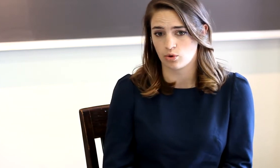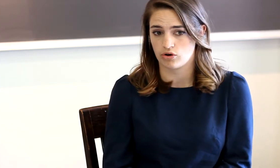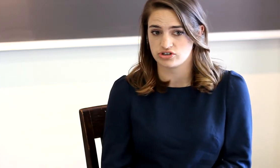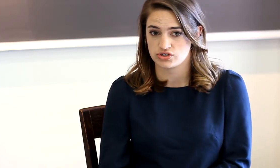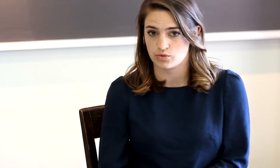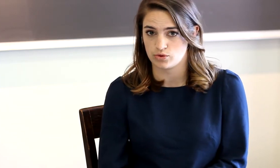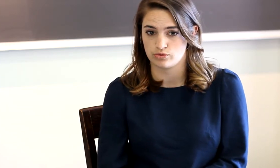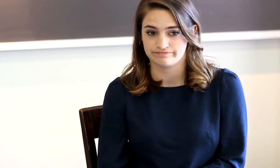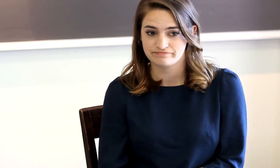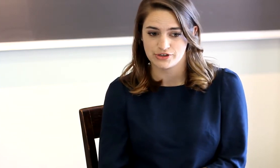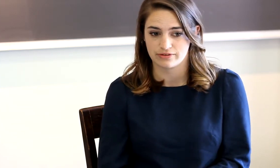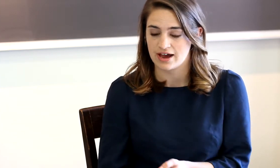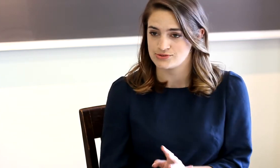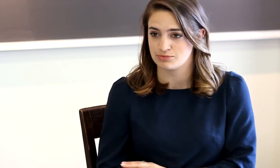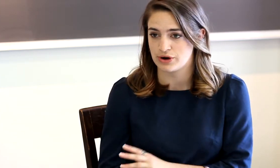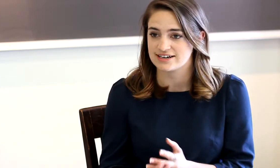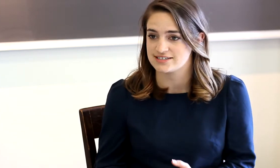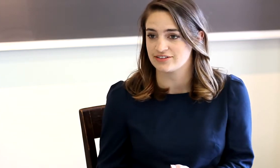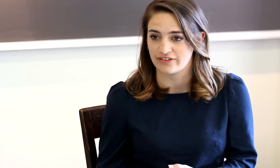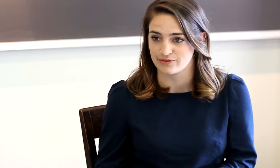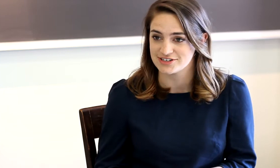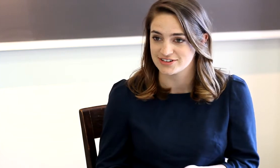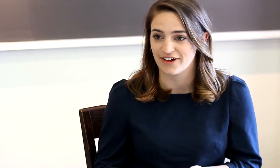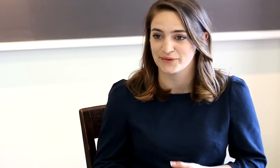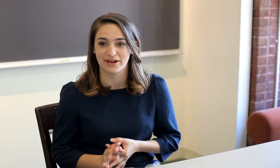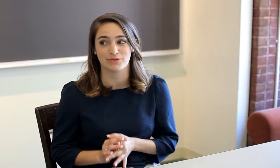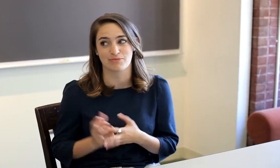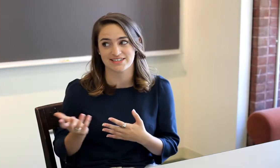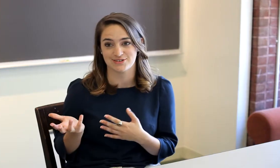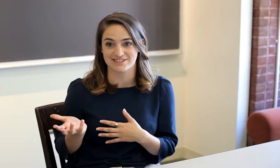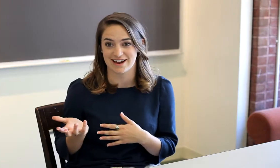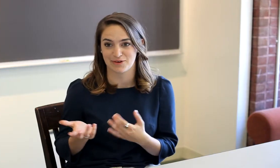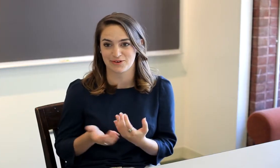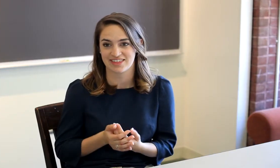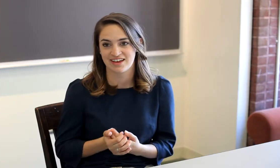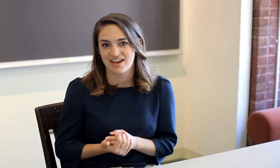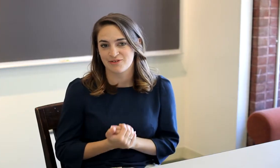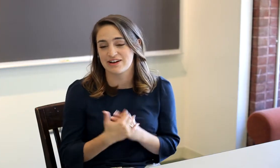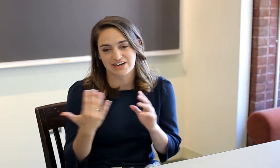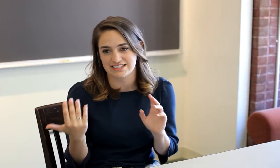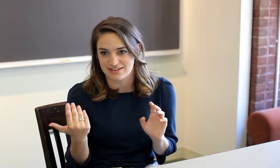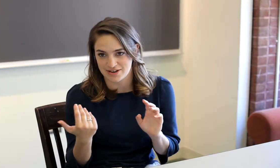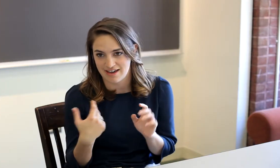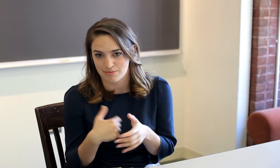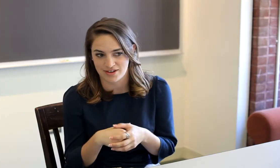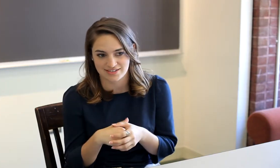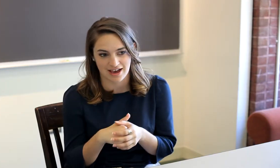just through, you know, casually practicing their languages in the hallway. I mean, with my students that I work with, whenever I see them on campus, I